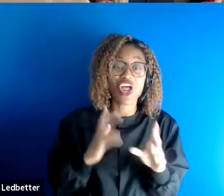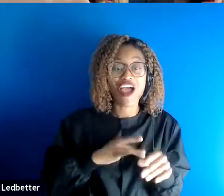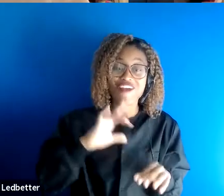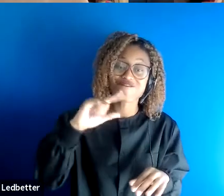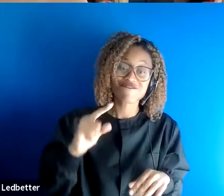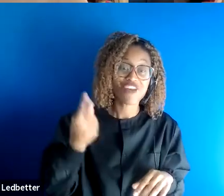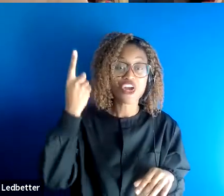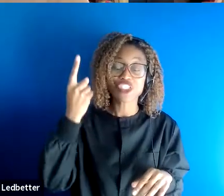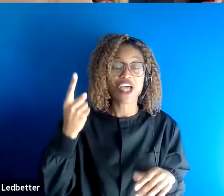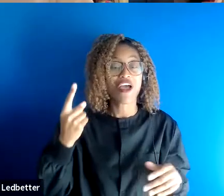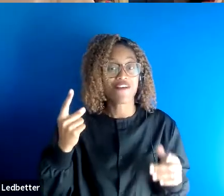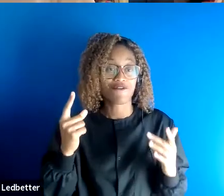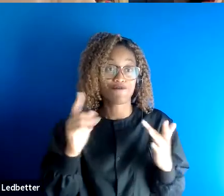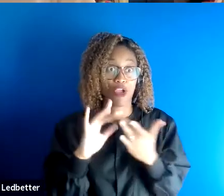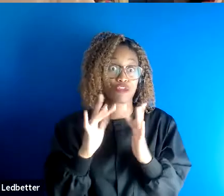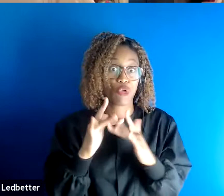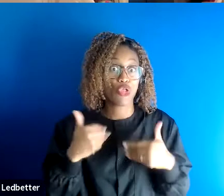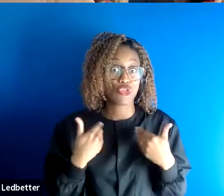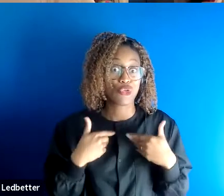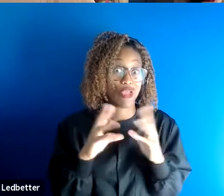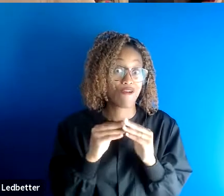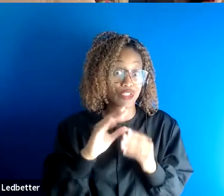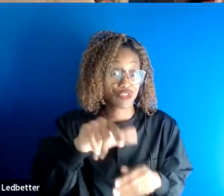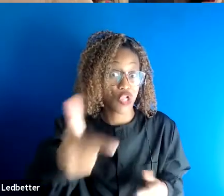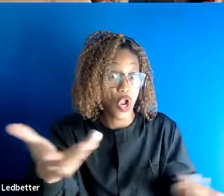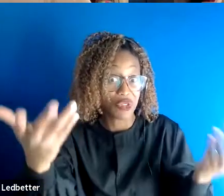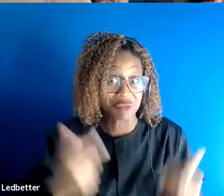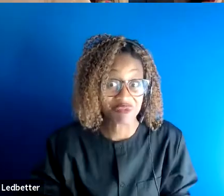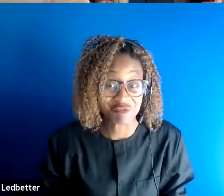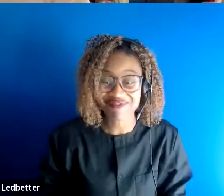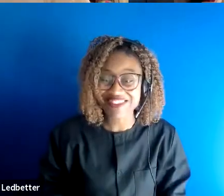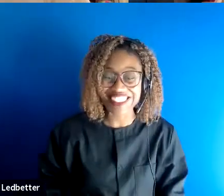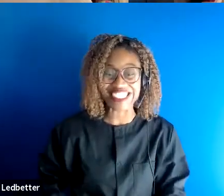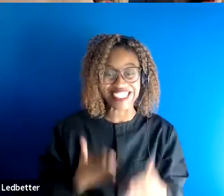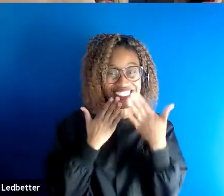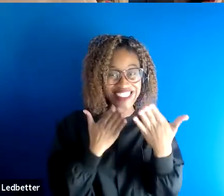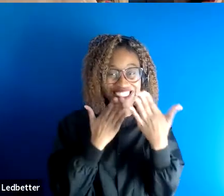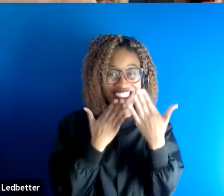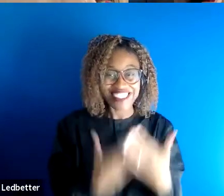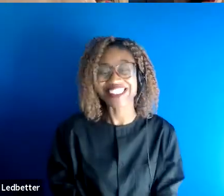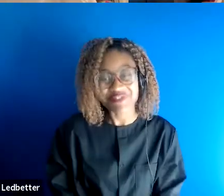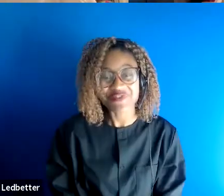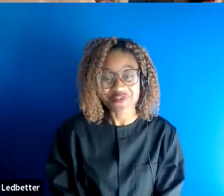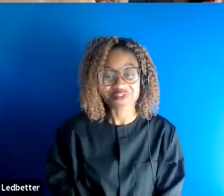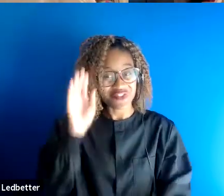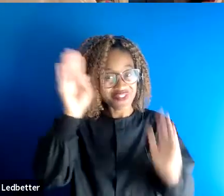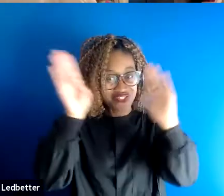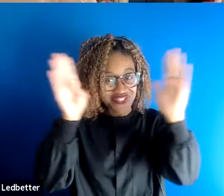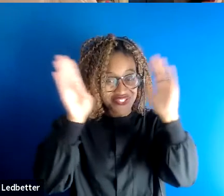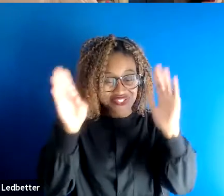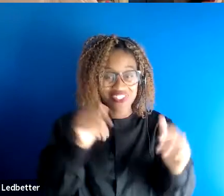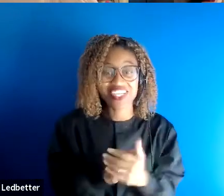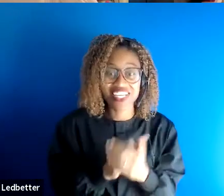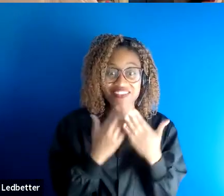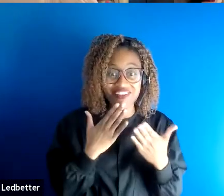youth conference. And the floor is yours. Thank you. Hello, everyone. Thank you for